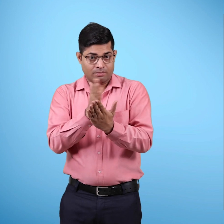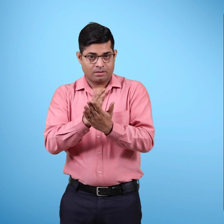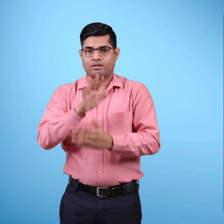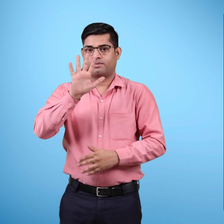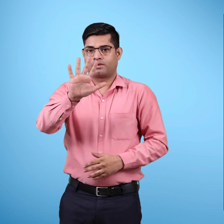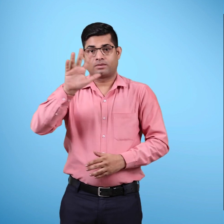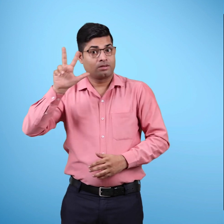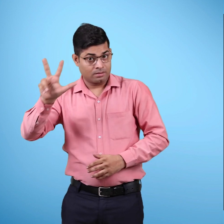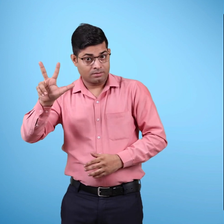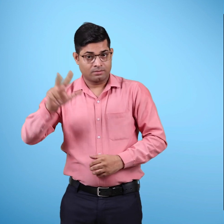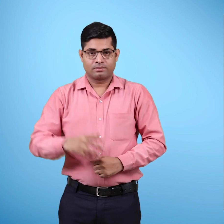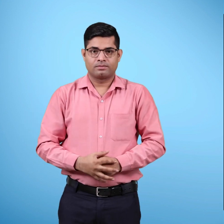Page 58.